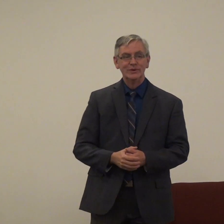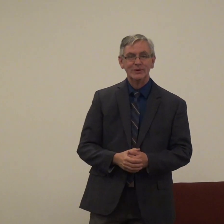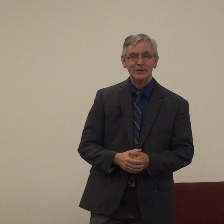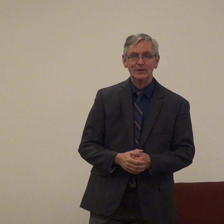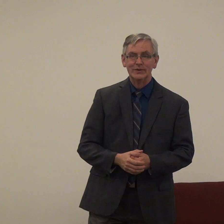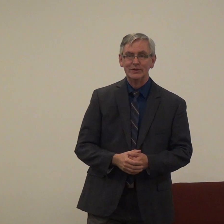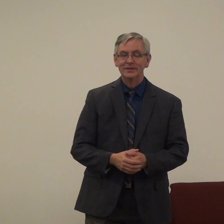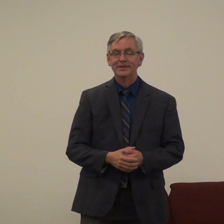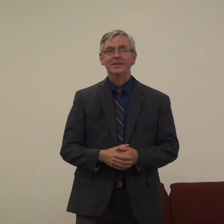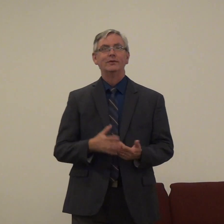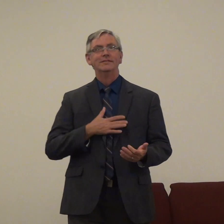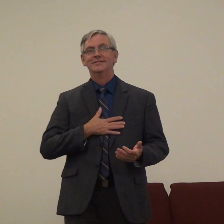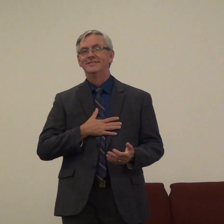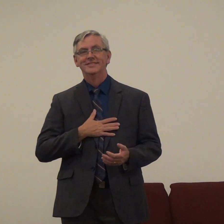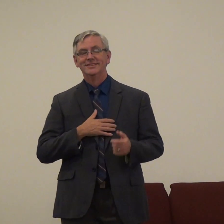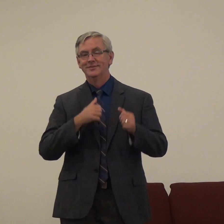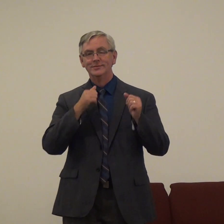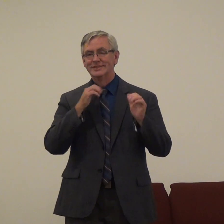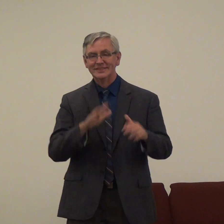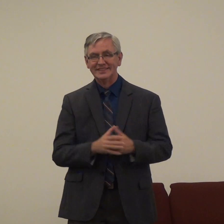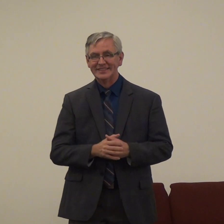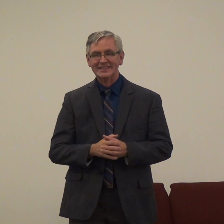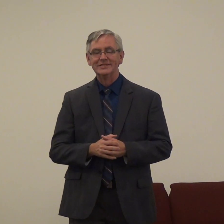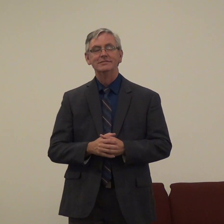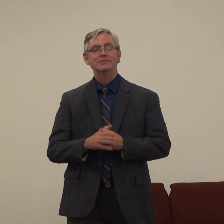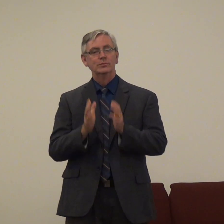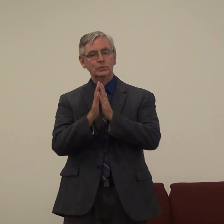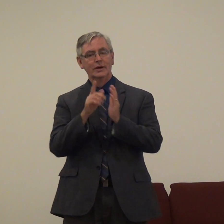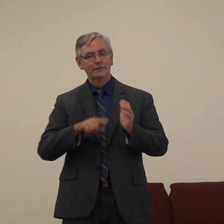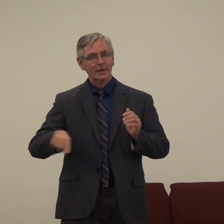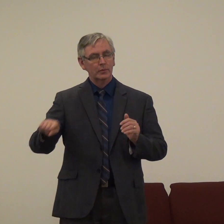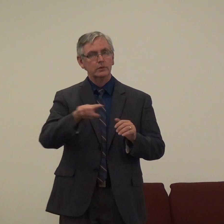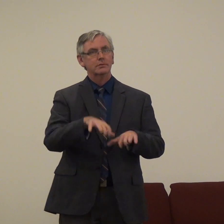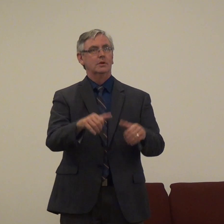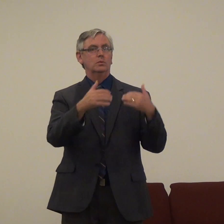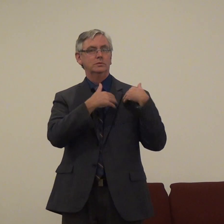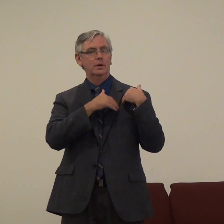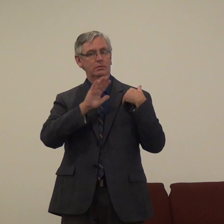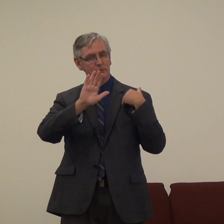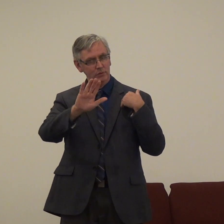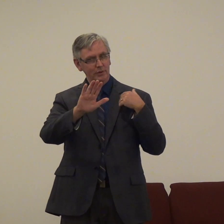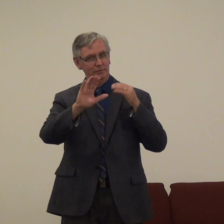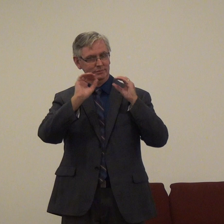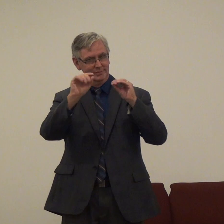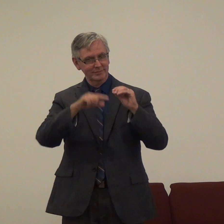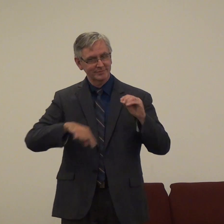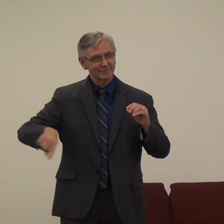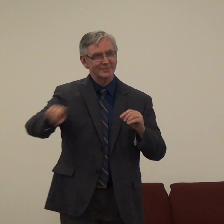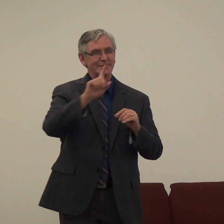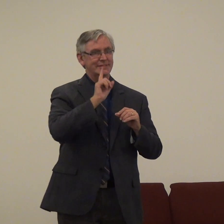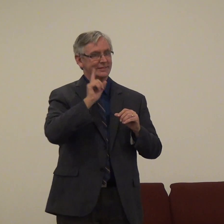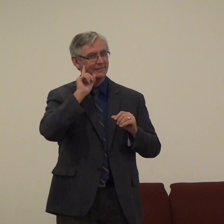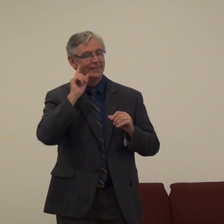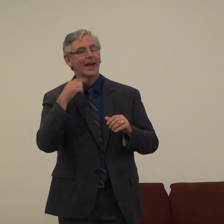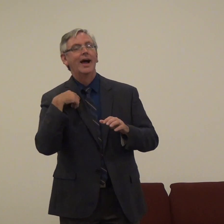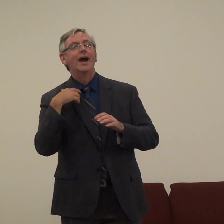It was exciting. What a blessing. Pray for them. They now need to take on